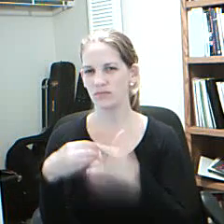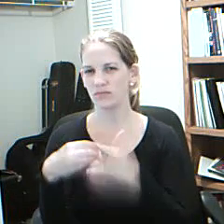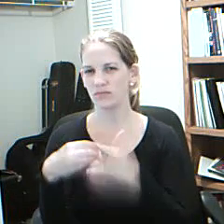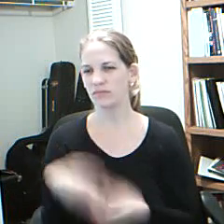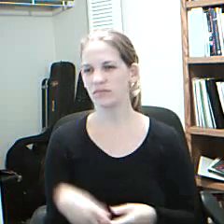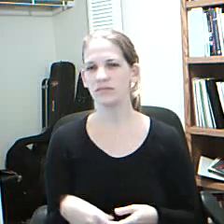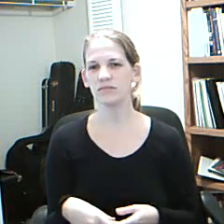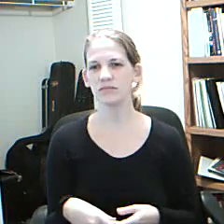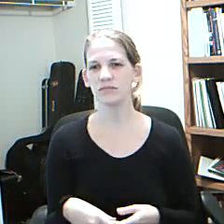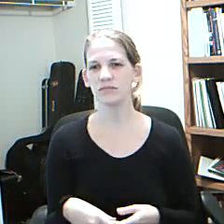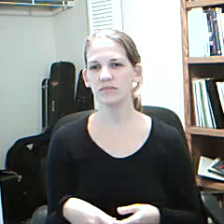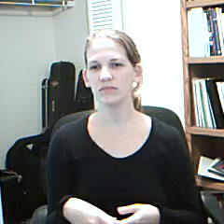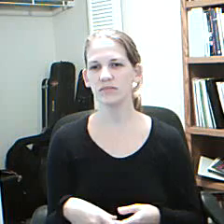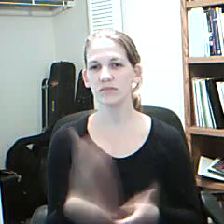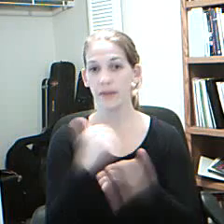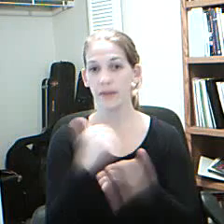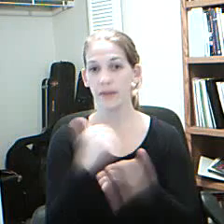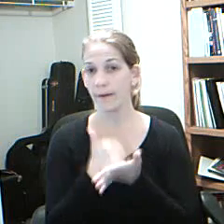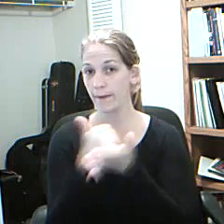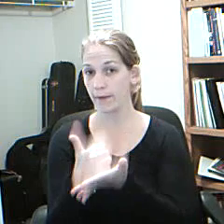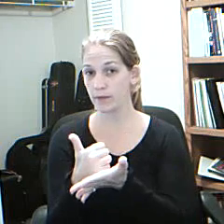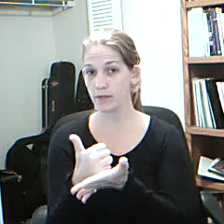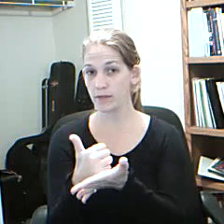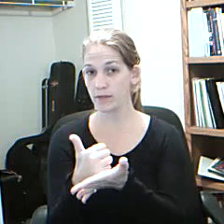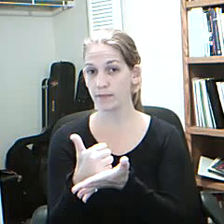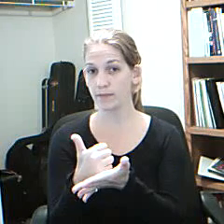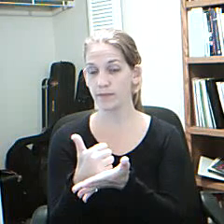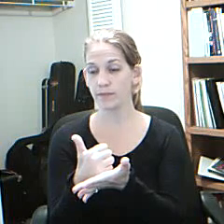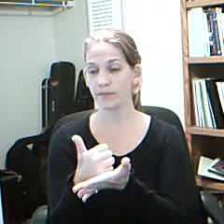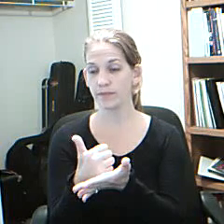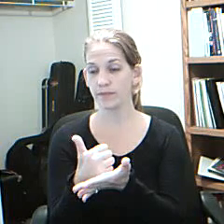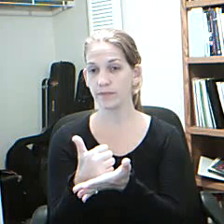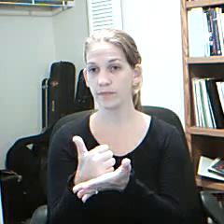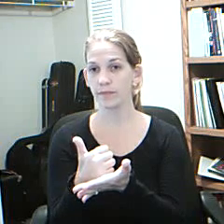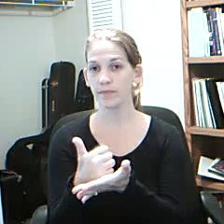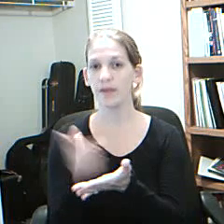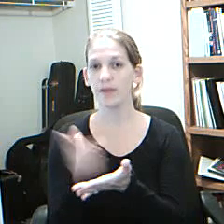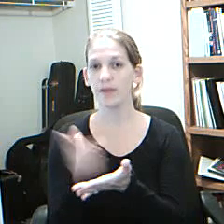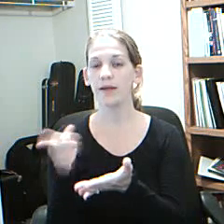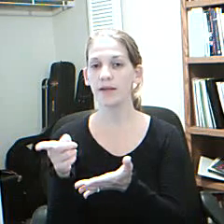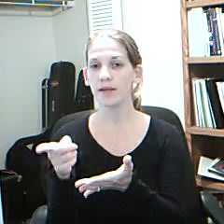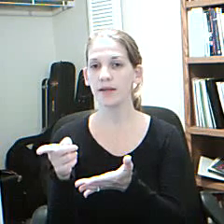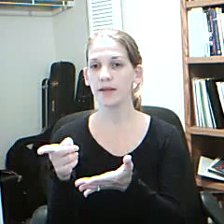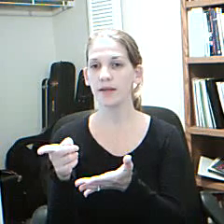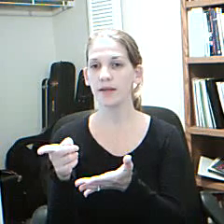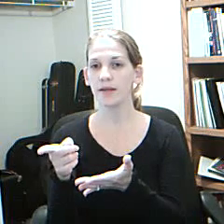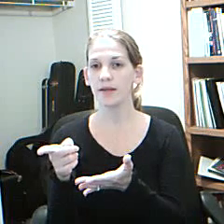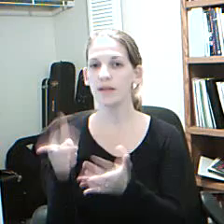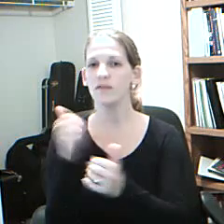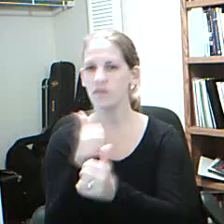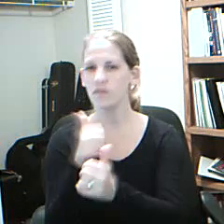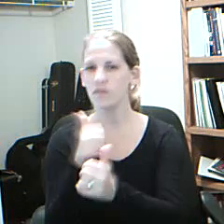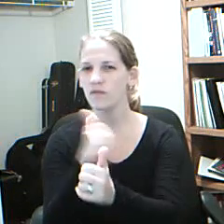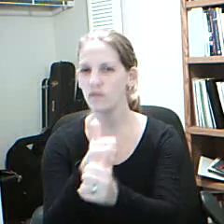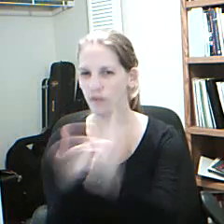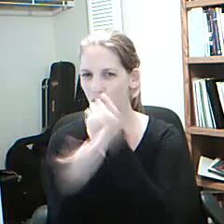gives him the ability to stick with the diet. And he's not going all out and just blowing